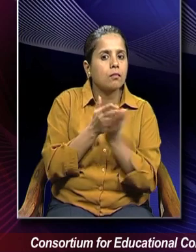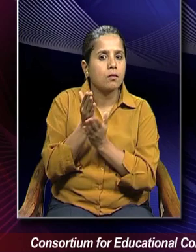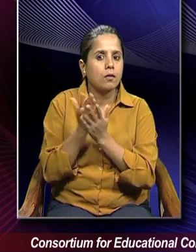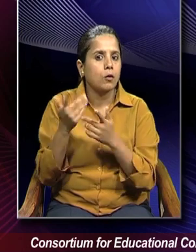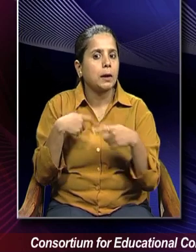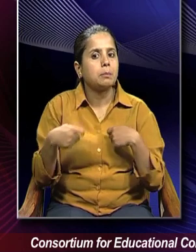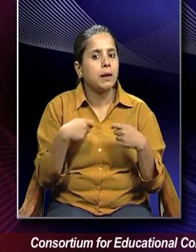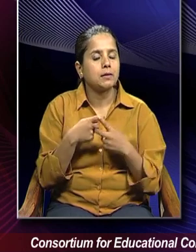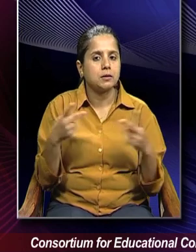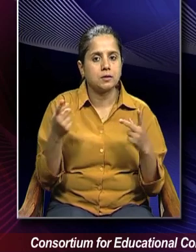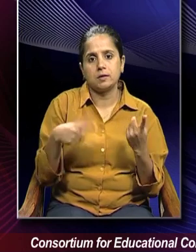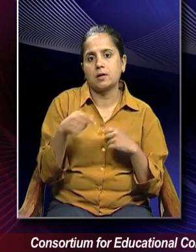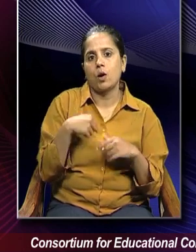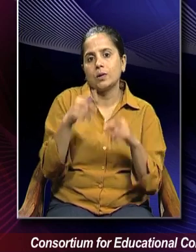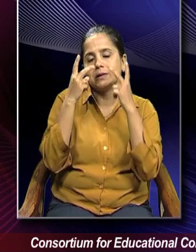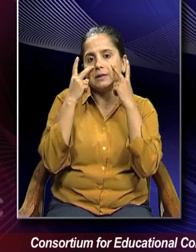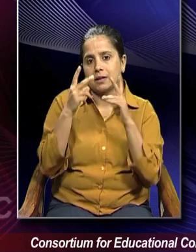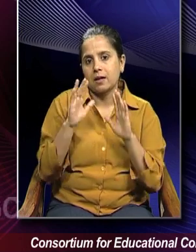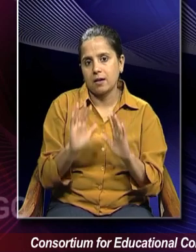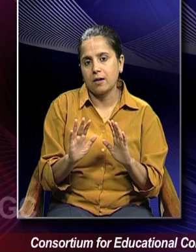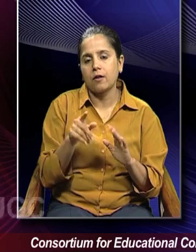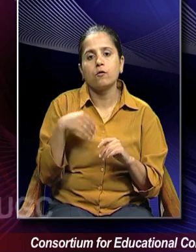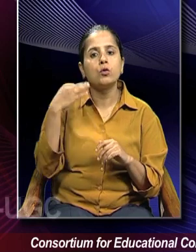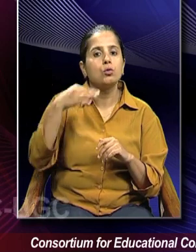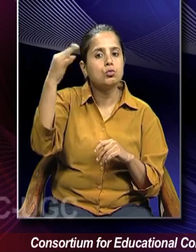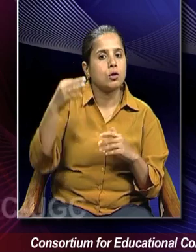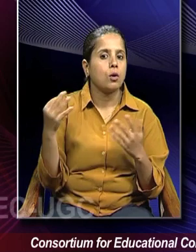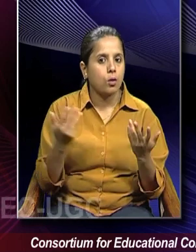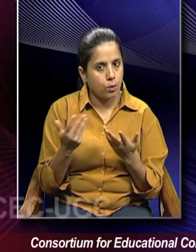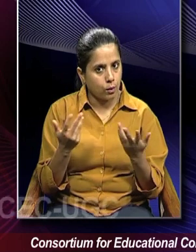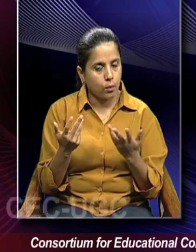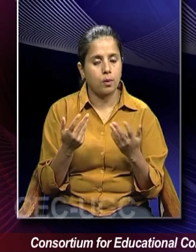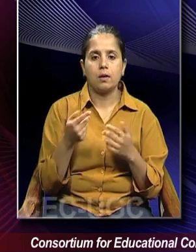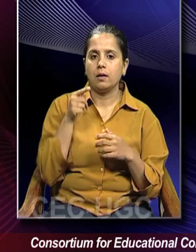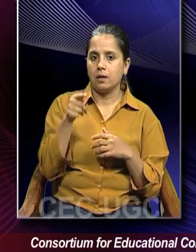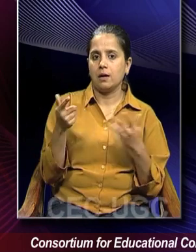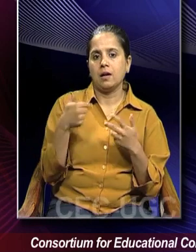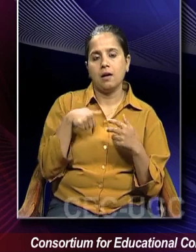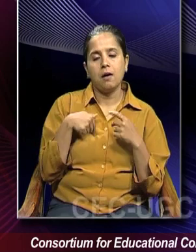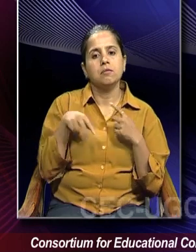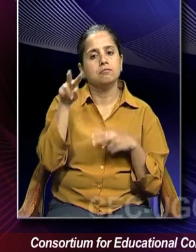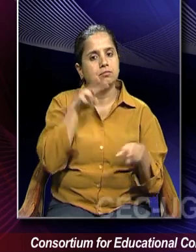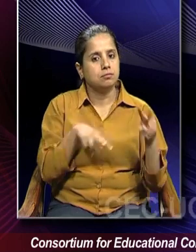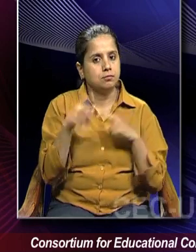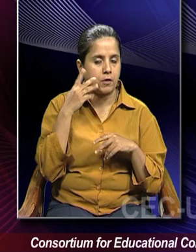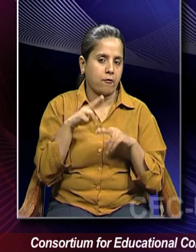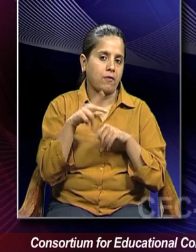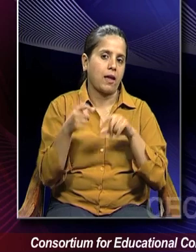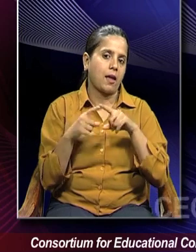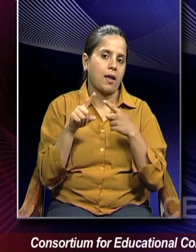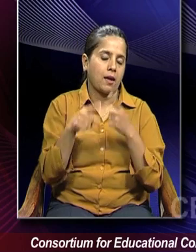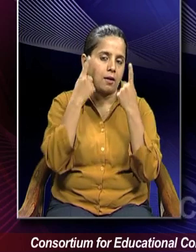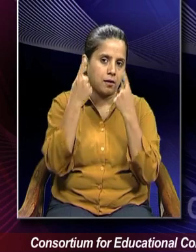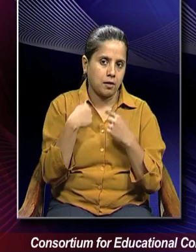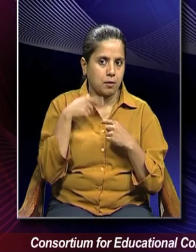trade which we are witnessing now, what will be the future of it. This is what we analyze in fate analysis. We have